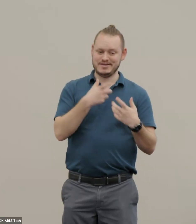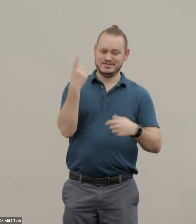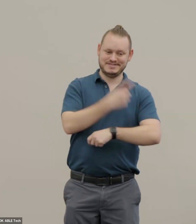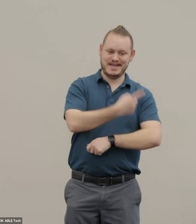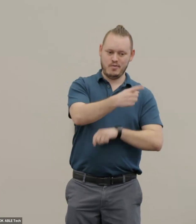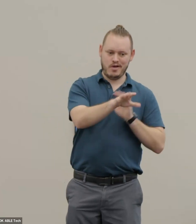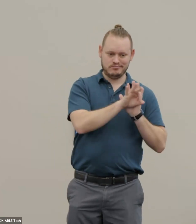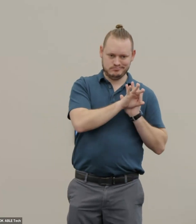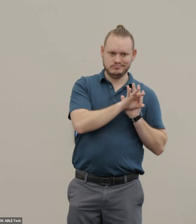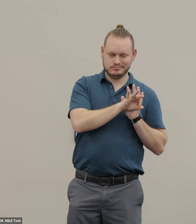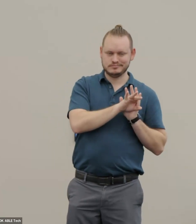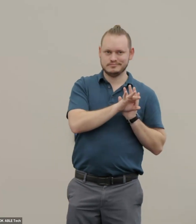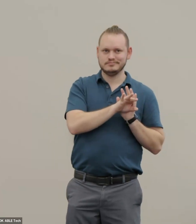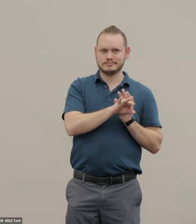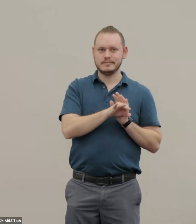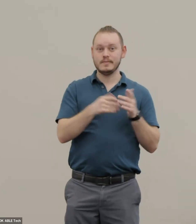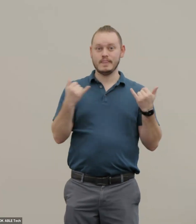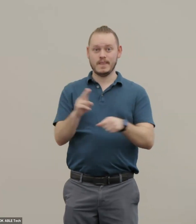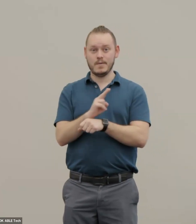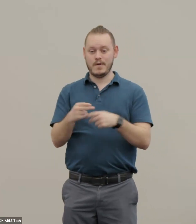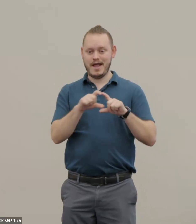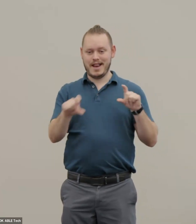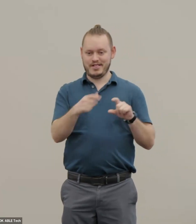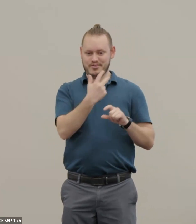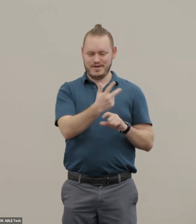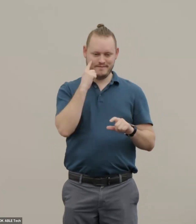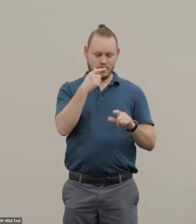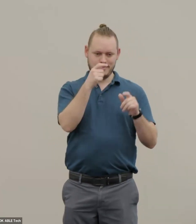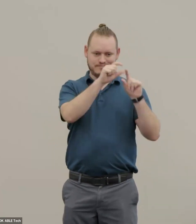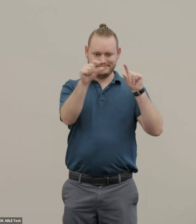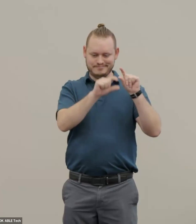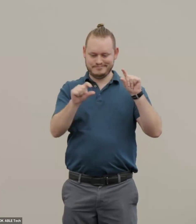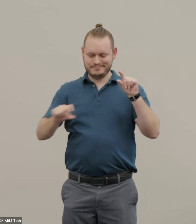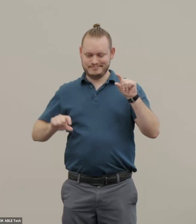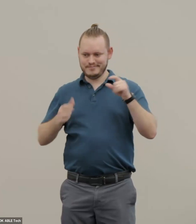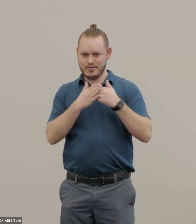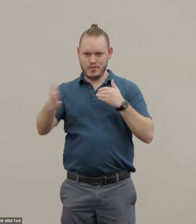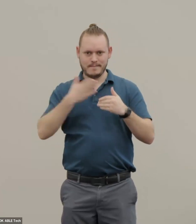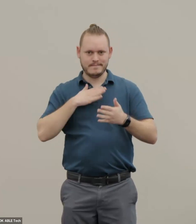the selection. And now I can use heading 3 throughout my document.